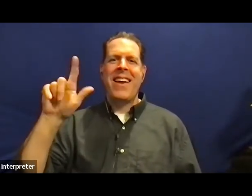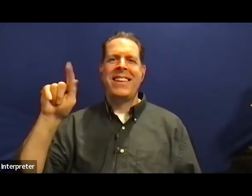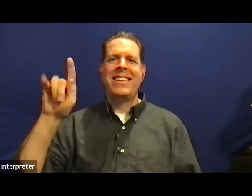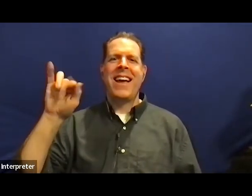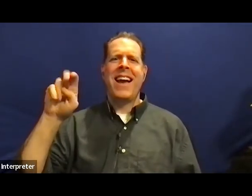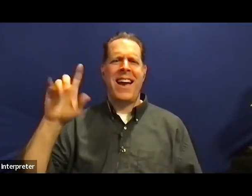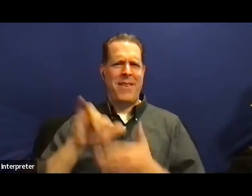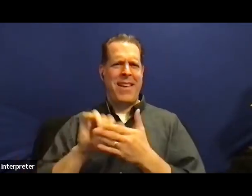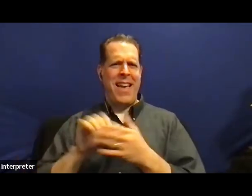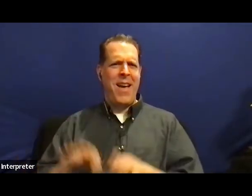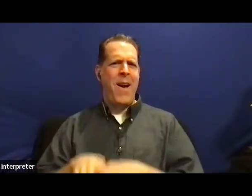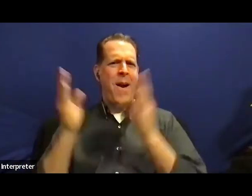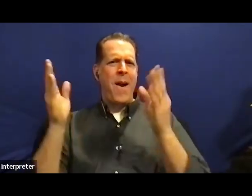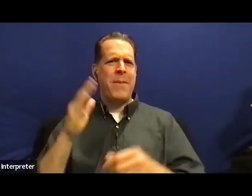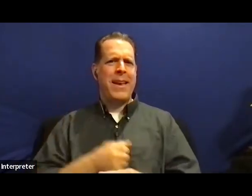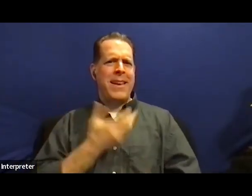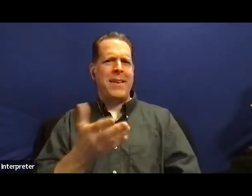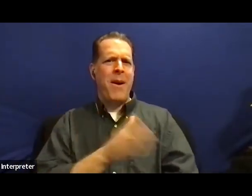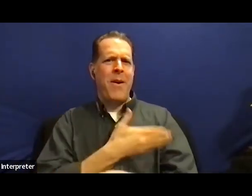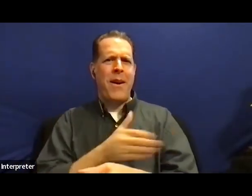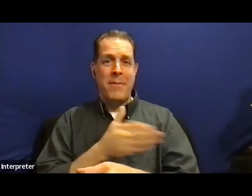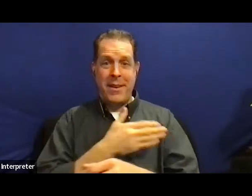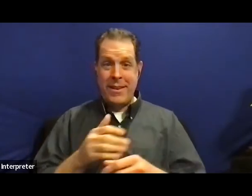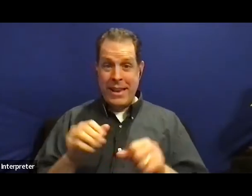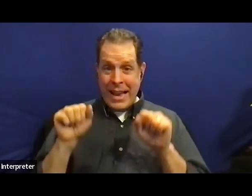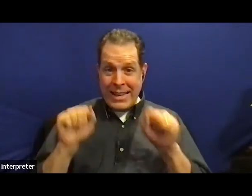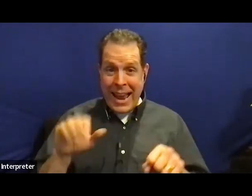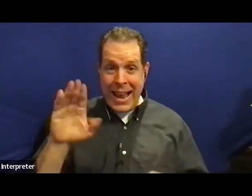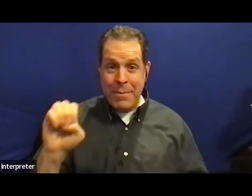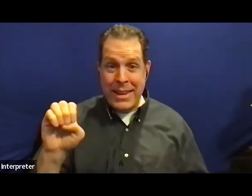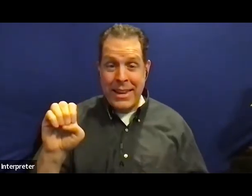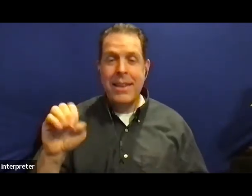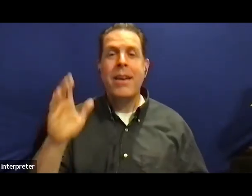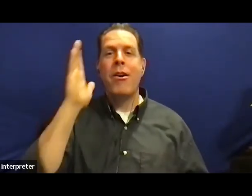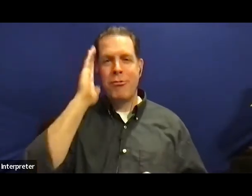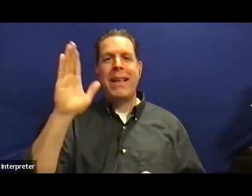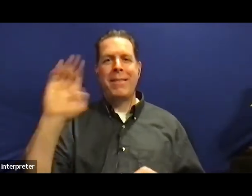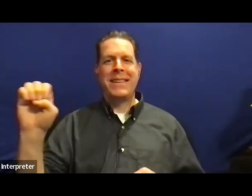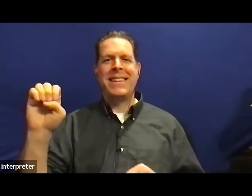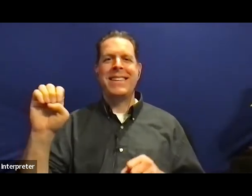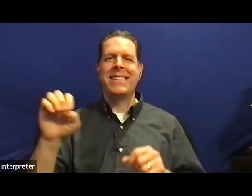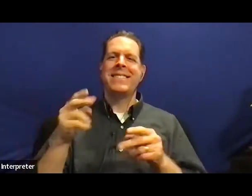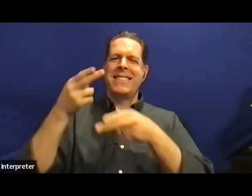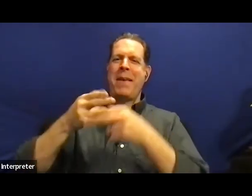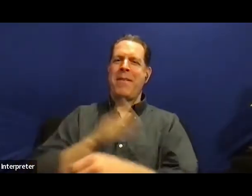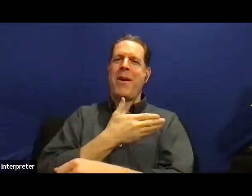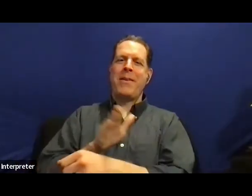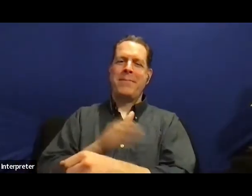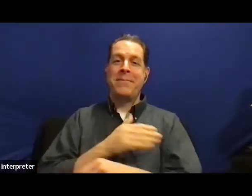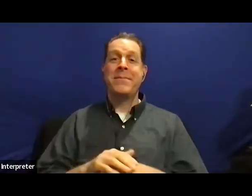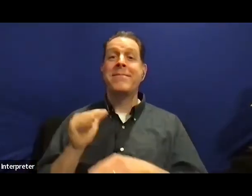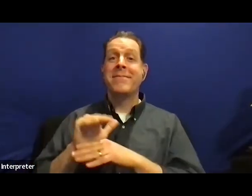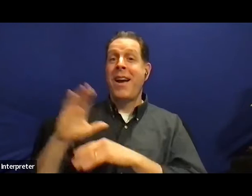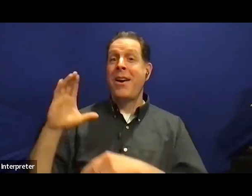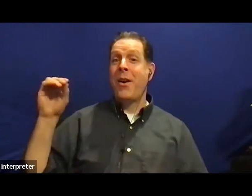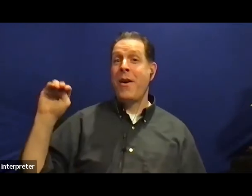very impactful piece entitled, Can Be, Will Be. I also want to thank tonight's